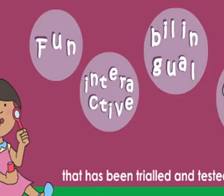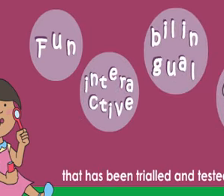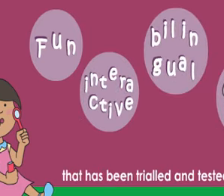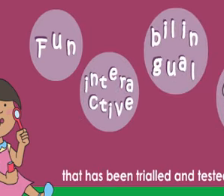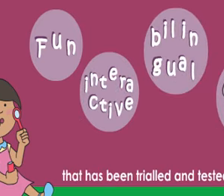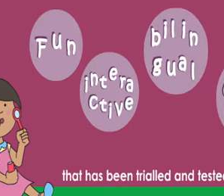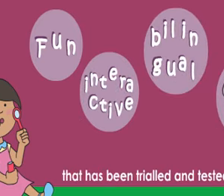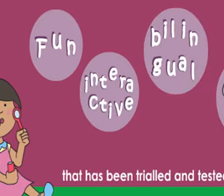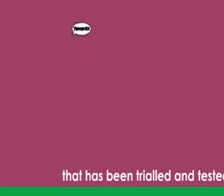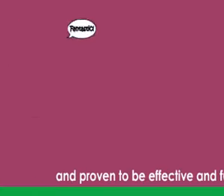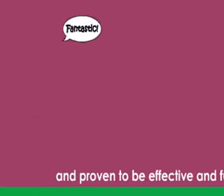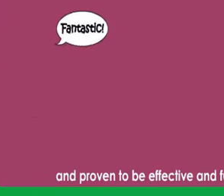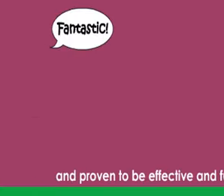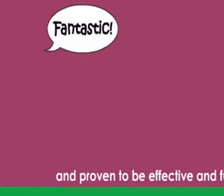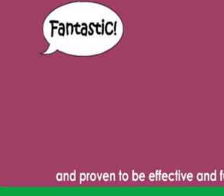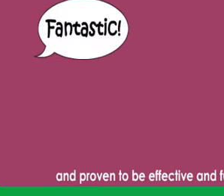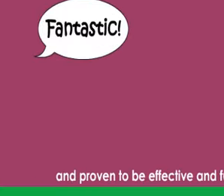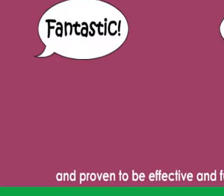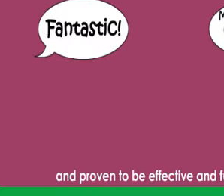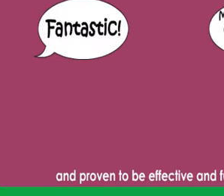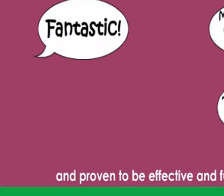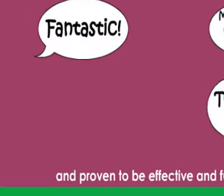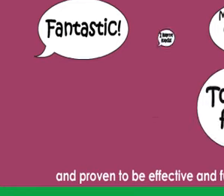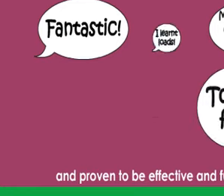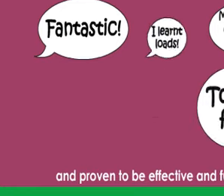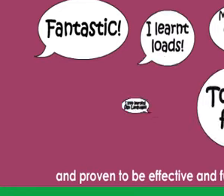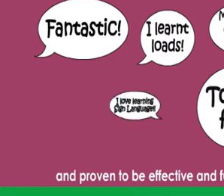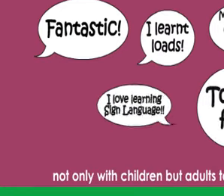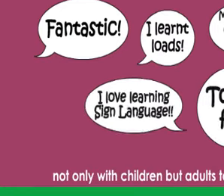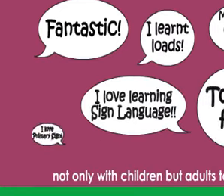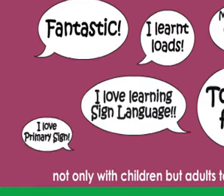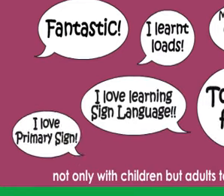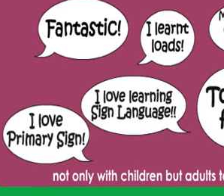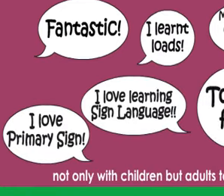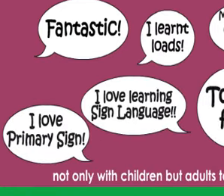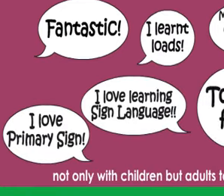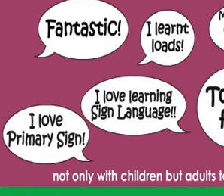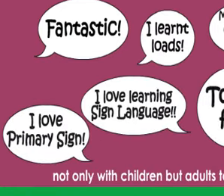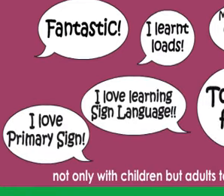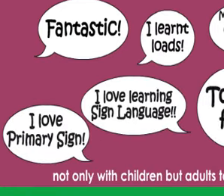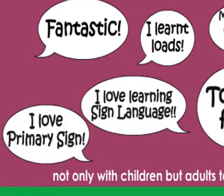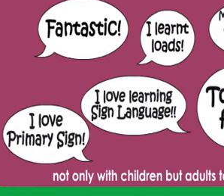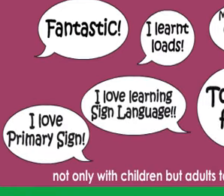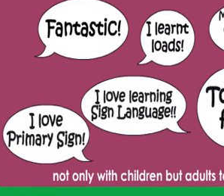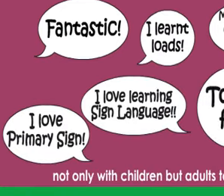has been trialled and tested and proven to be effective and fun, not only with children but adults too.